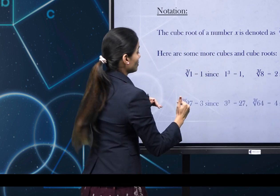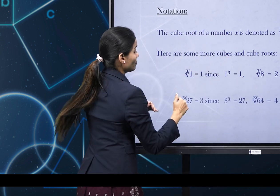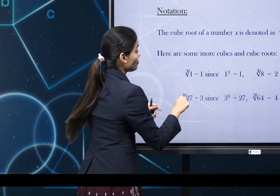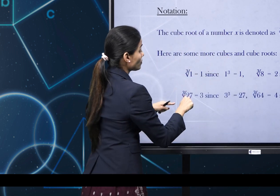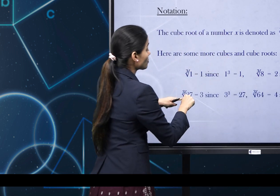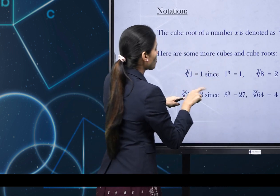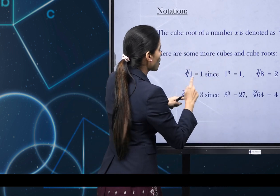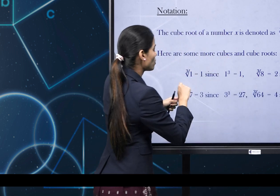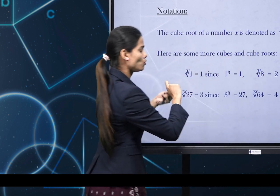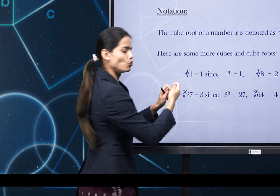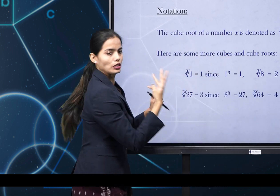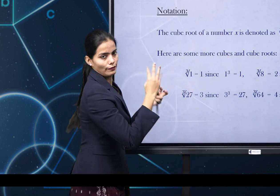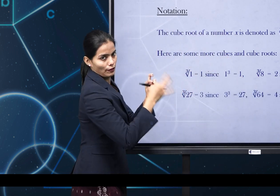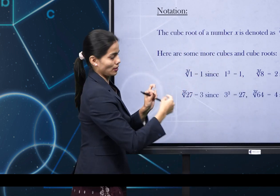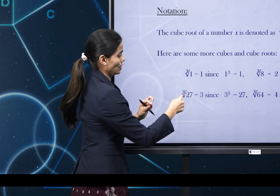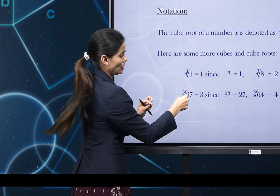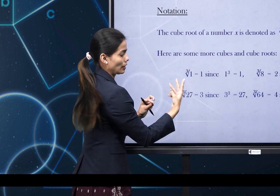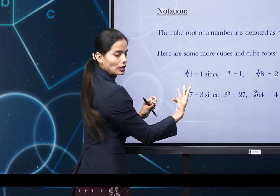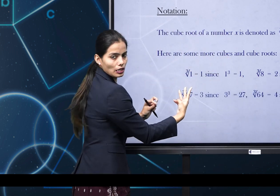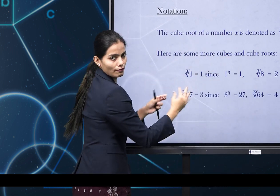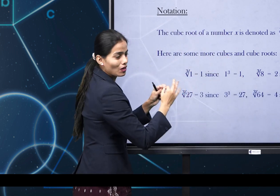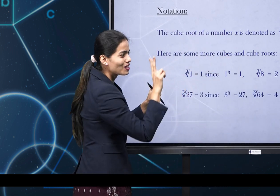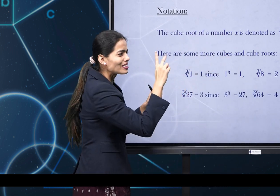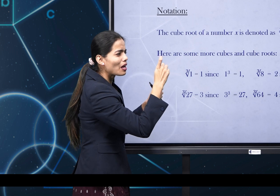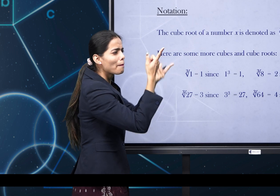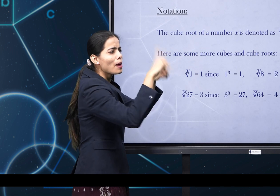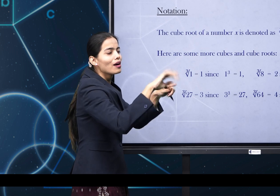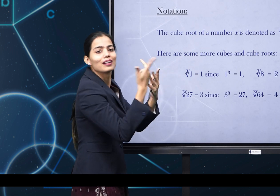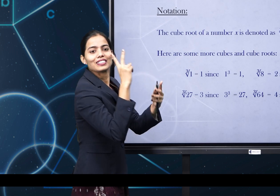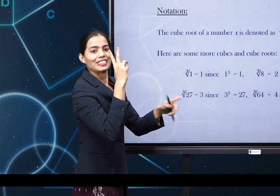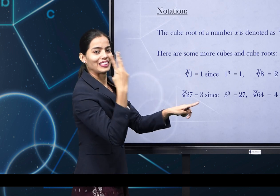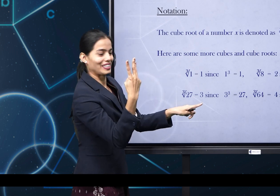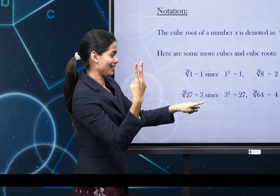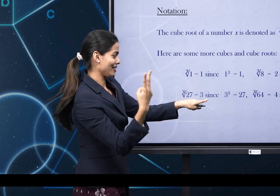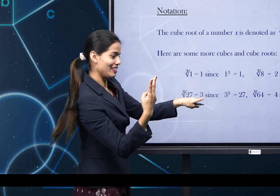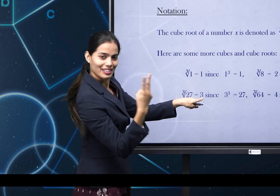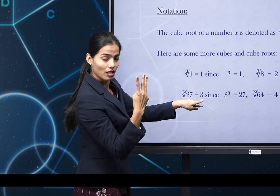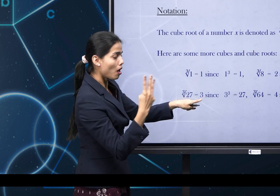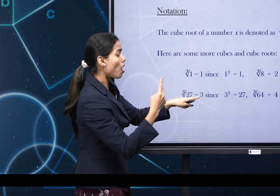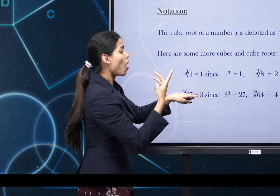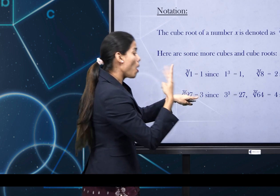Cube root 27 is equal to 3 since 3 cube is equal to 27.